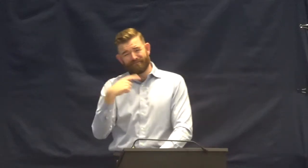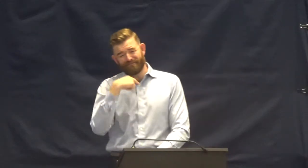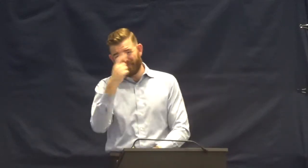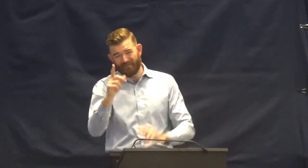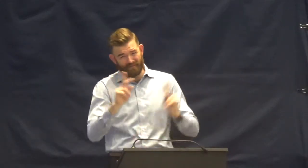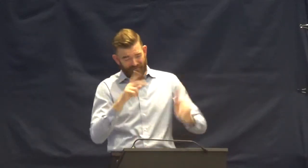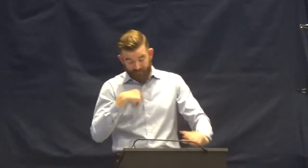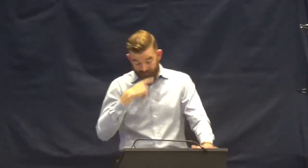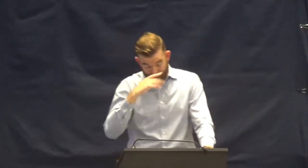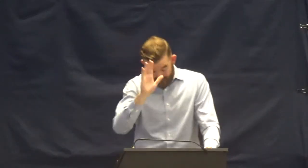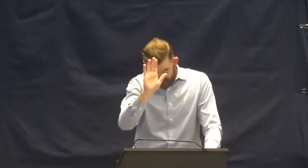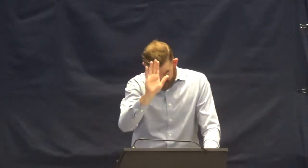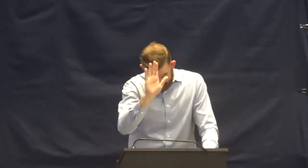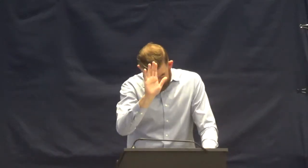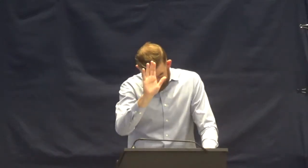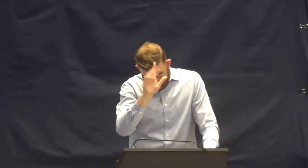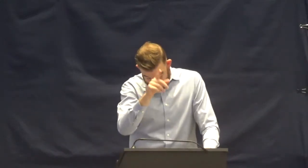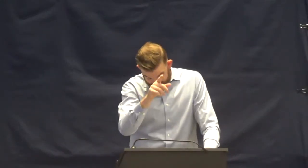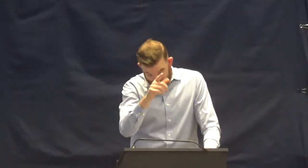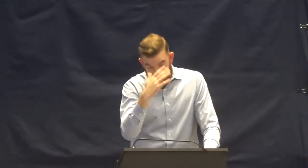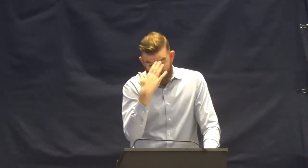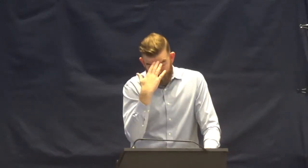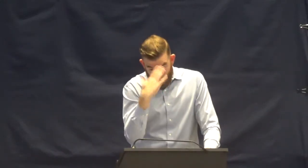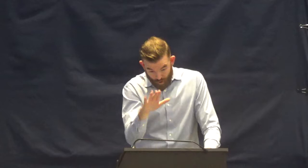the viewpoint of the rich and powerful.